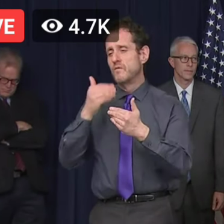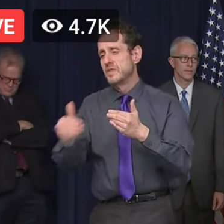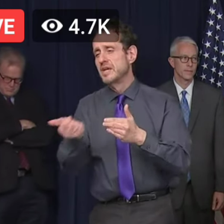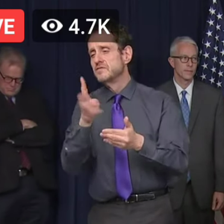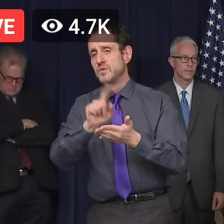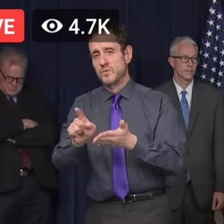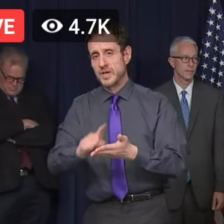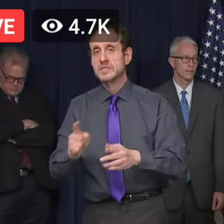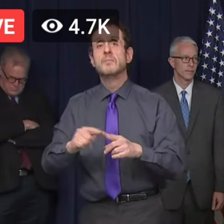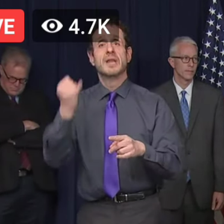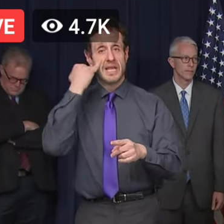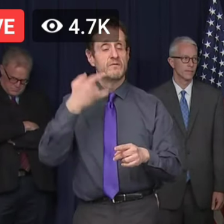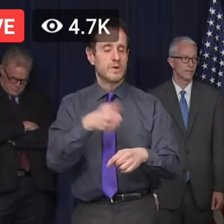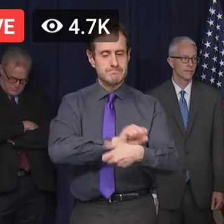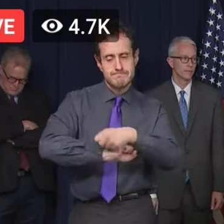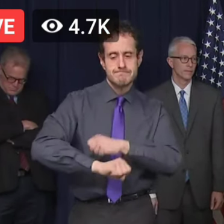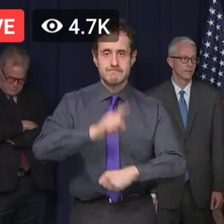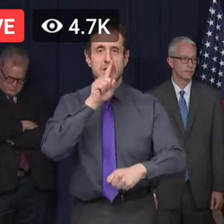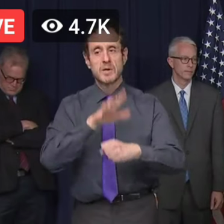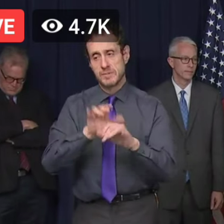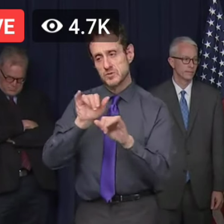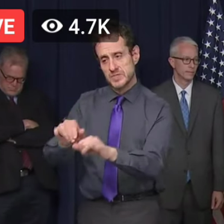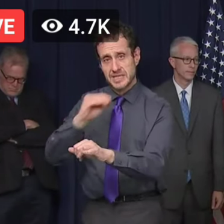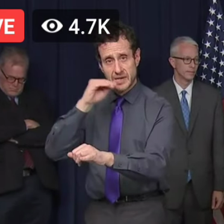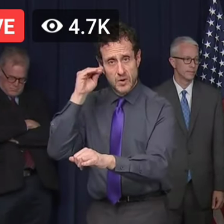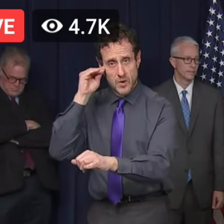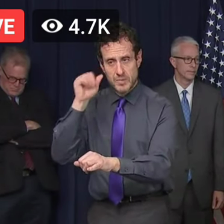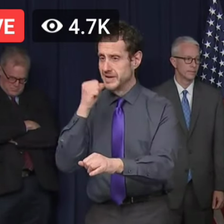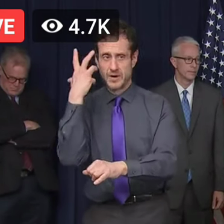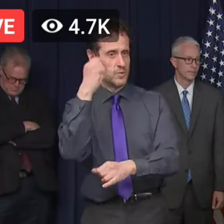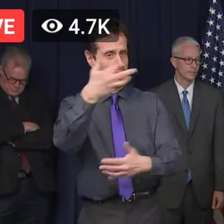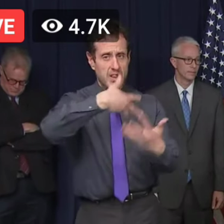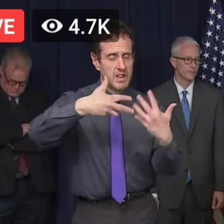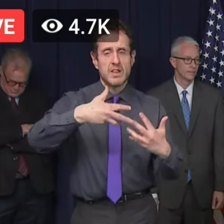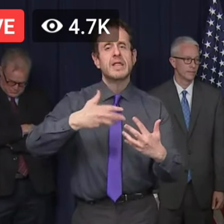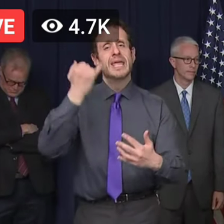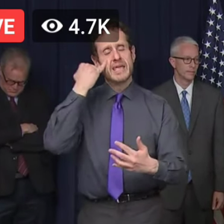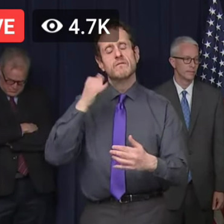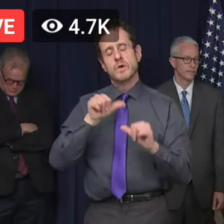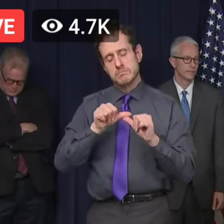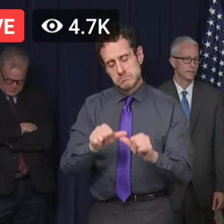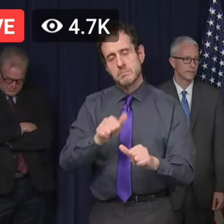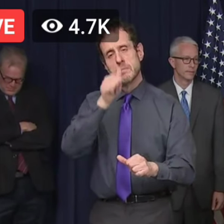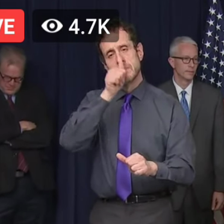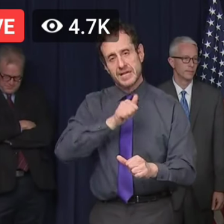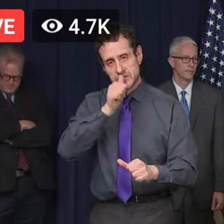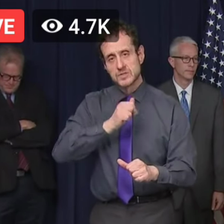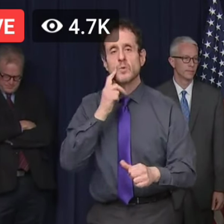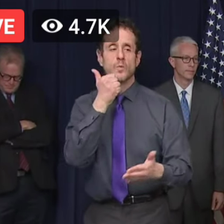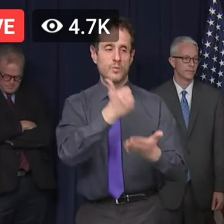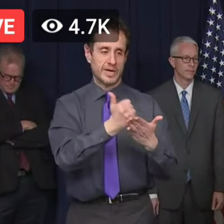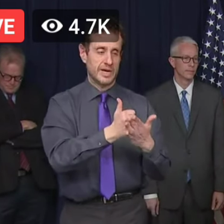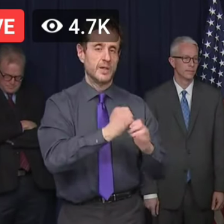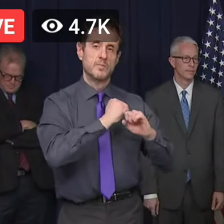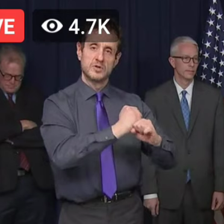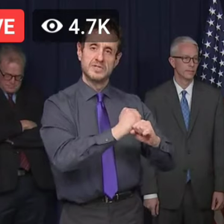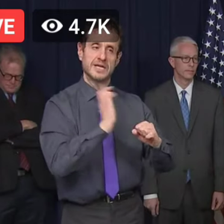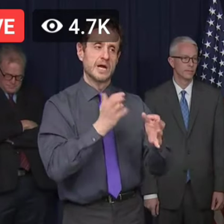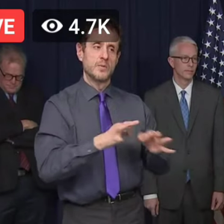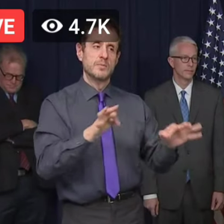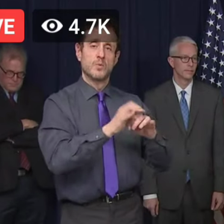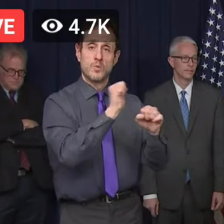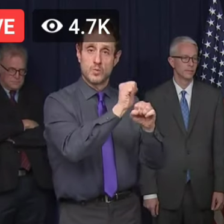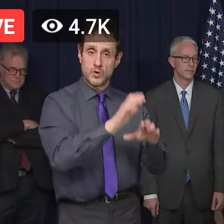real commitment to sheltering in place, he was out here a second ago. A whole lot of patients, we can help protect our critical workers. All right. We need to use